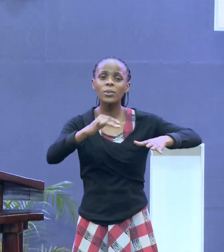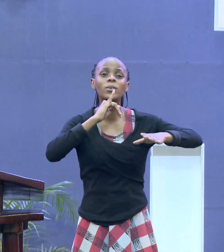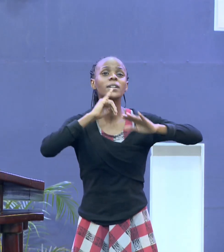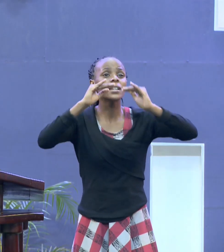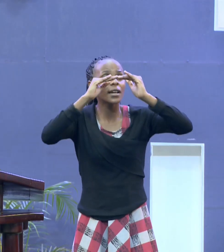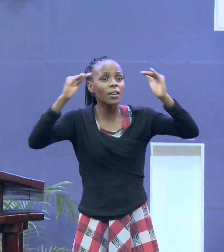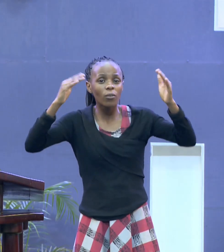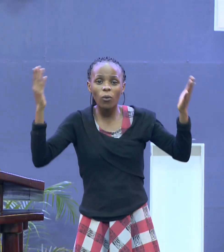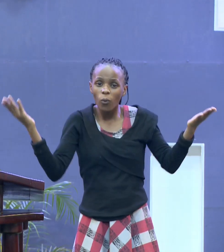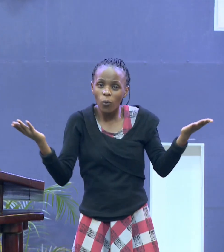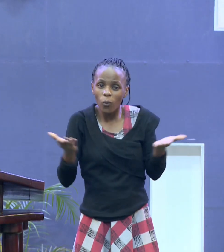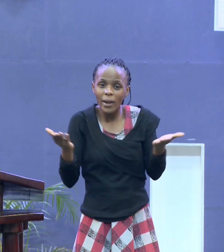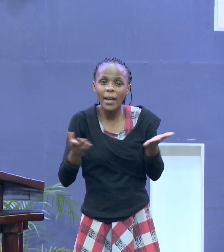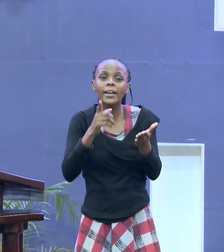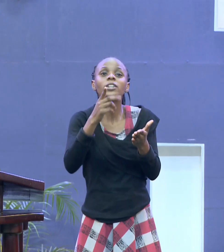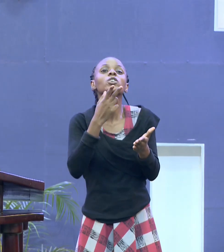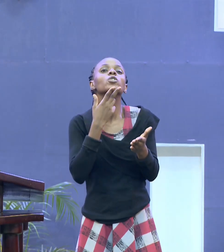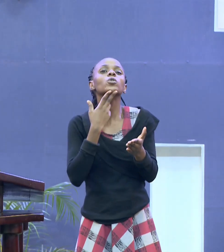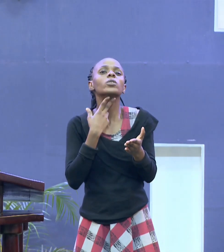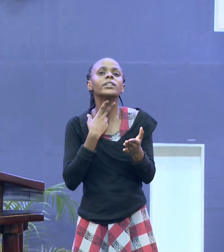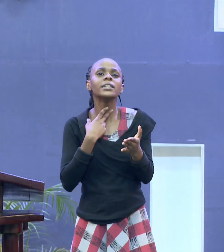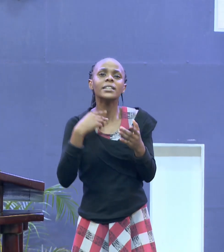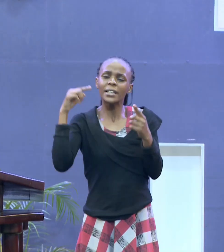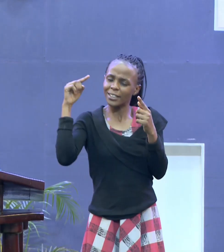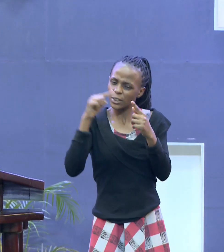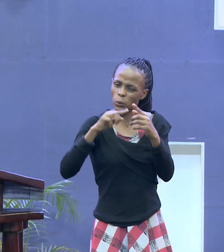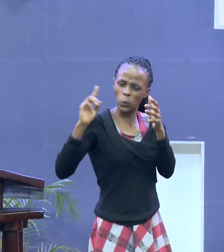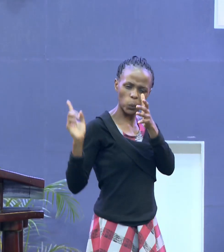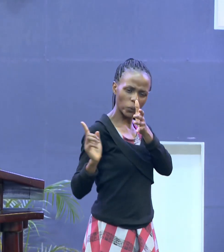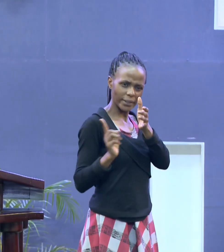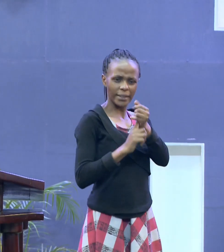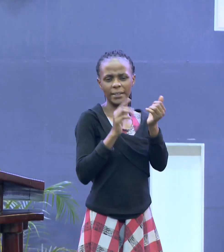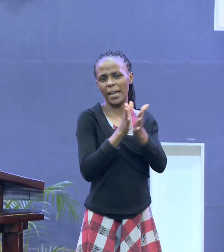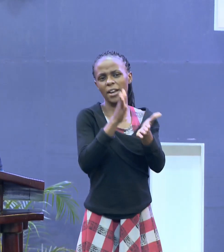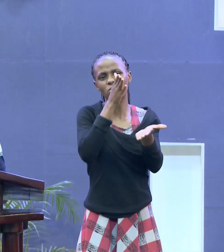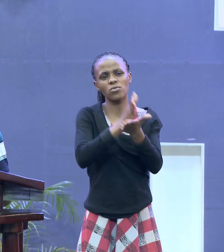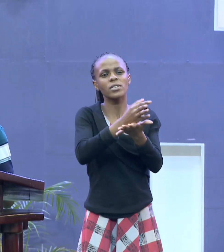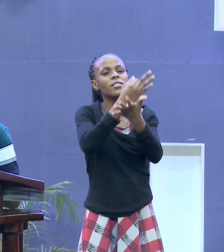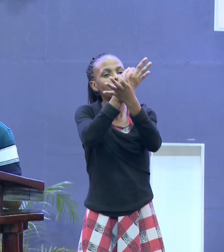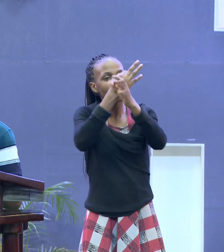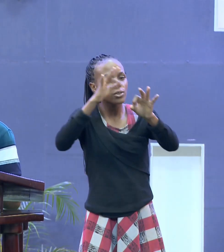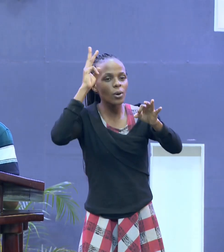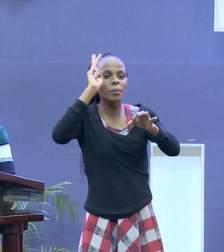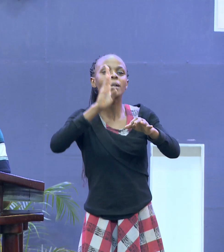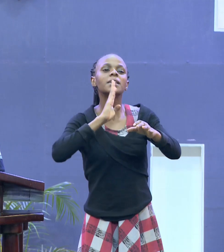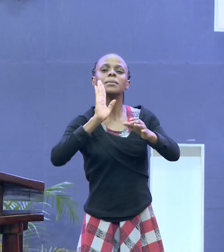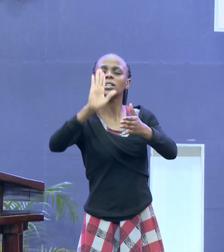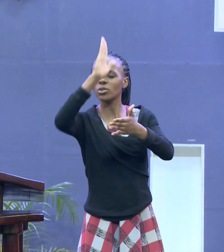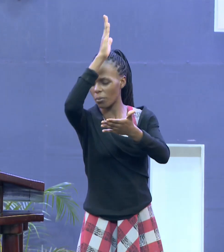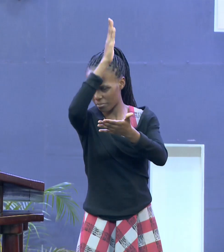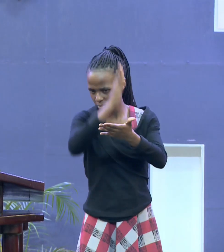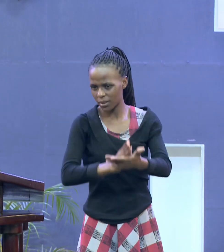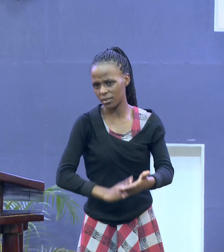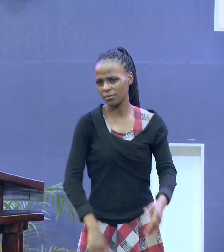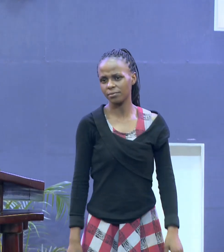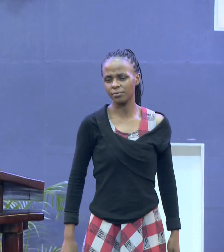where you need to attain it, and truly freedom will be your portion. Naye oyina okubeerako eddaala w'otuuka